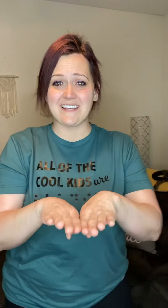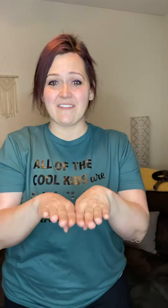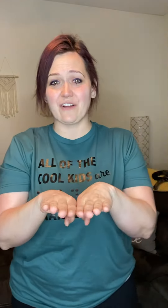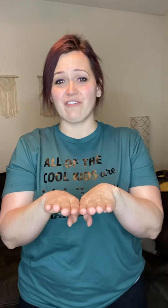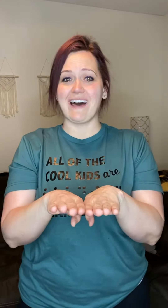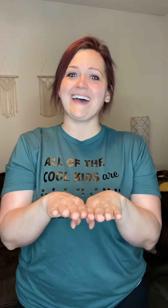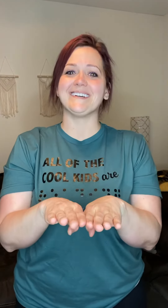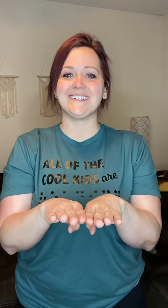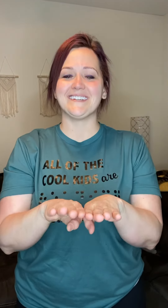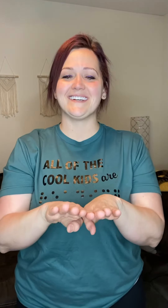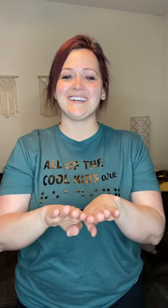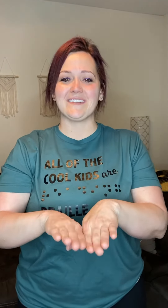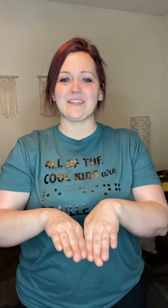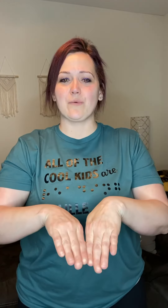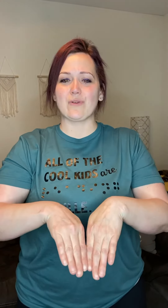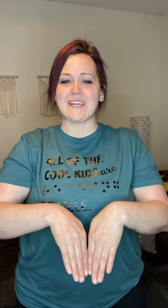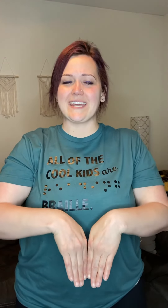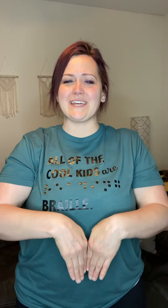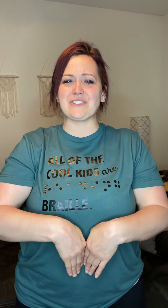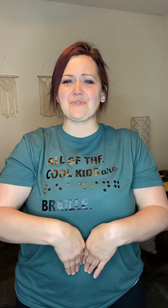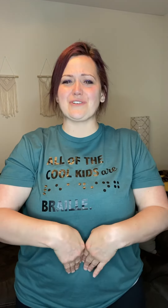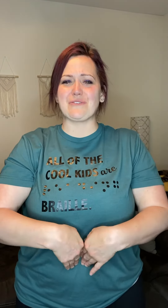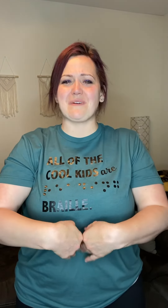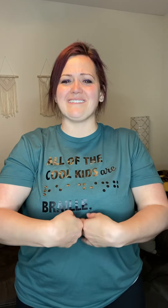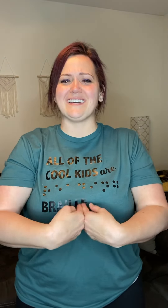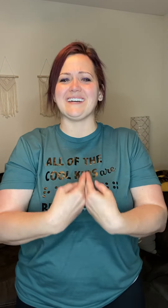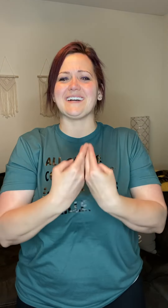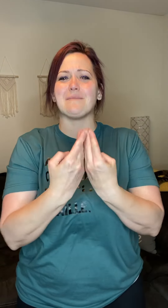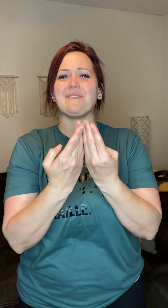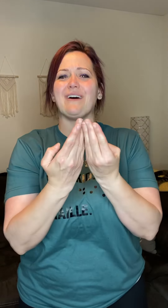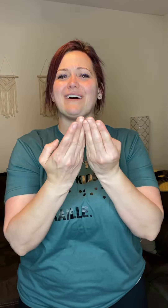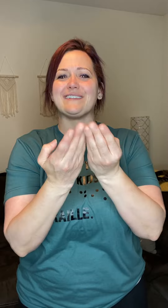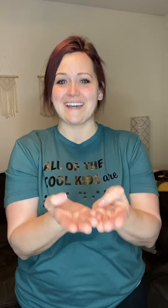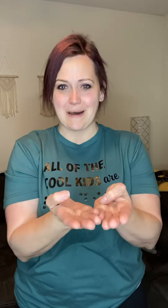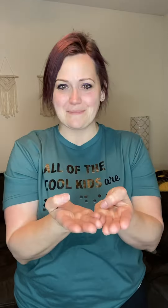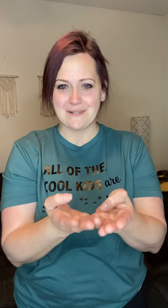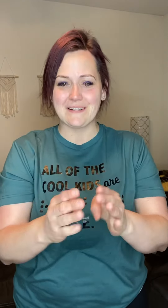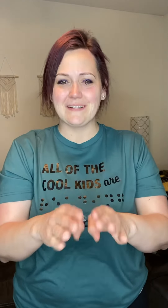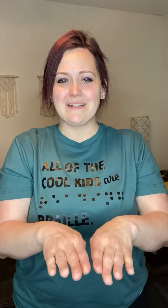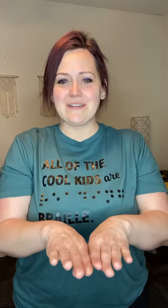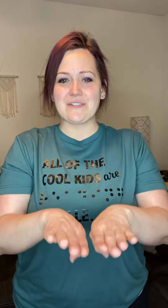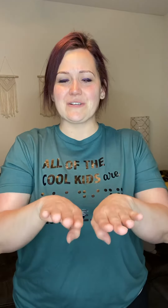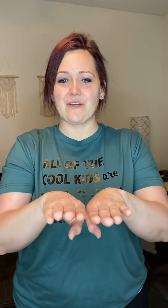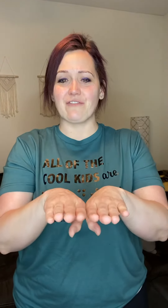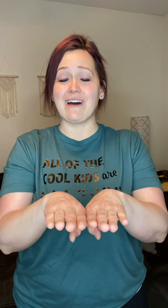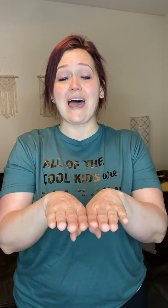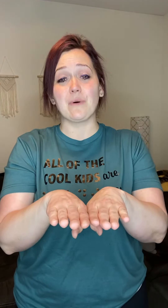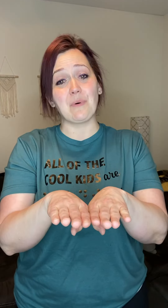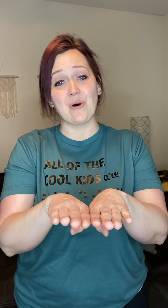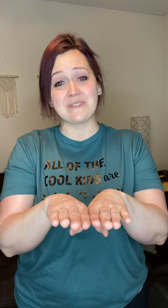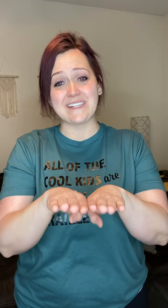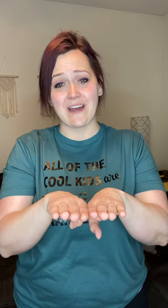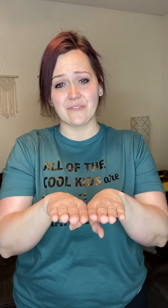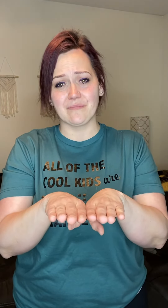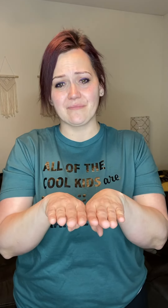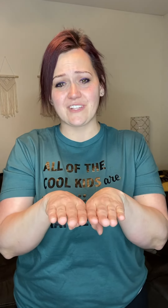and they're flat. They rotate in towards your belly and come out on top. So they're flat with palms down,